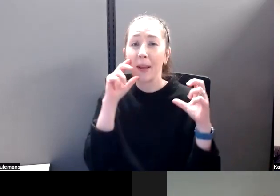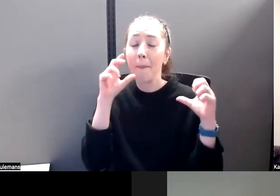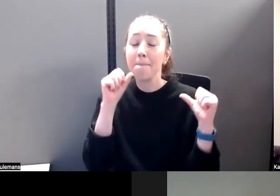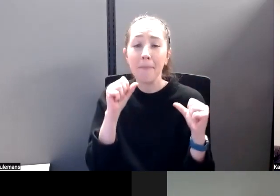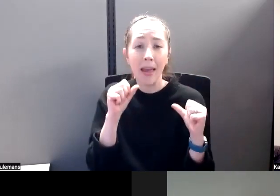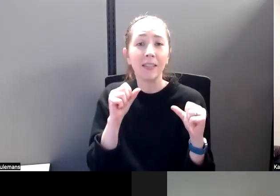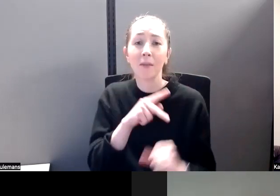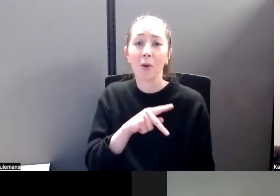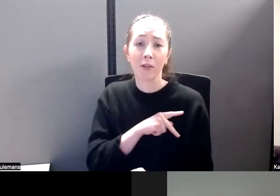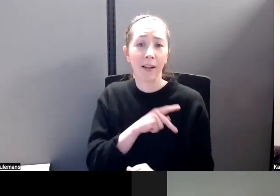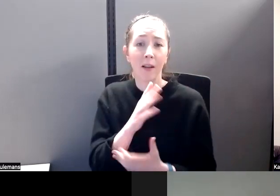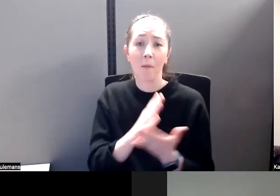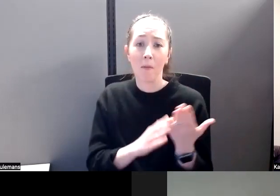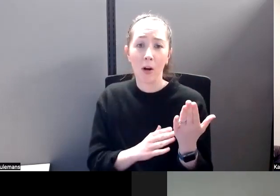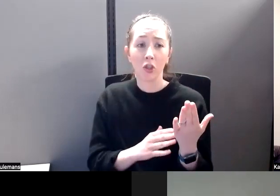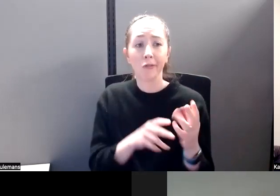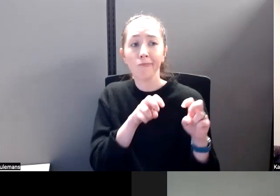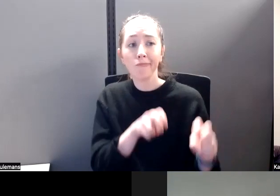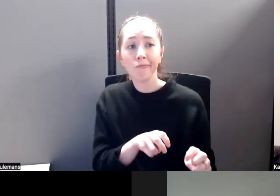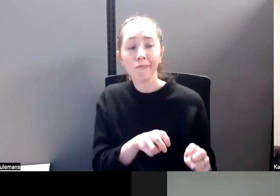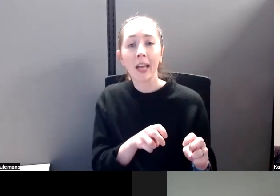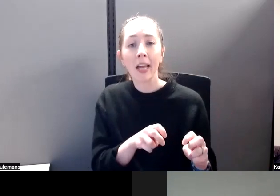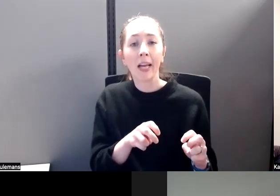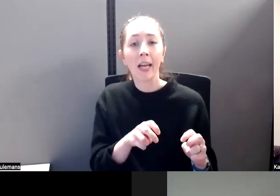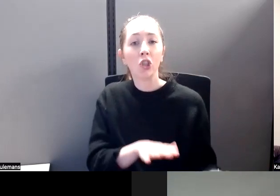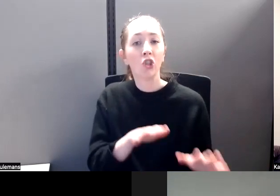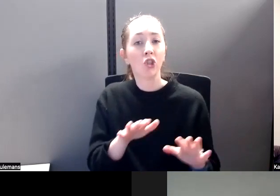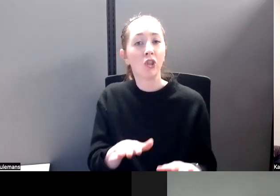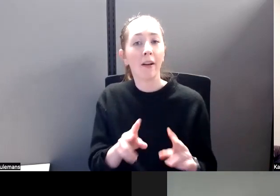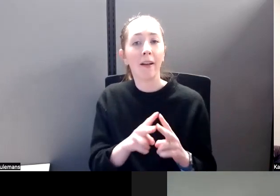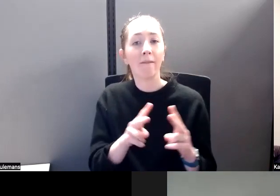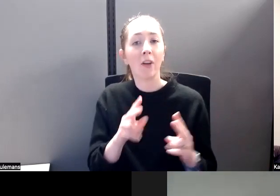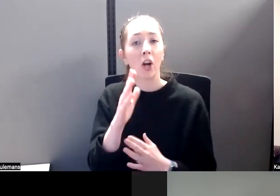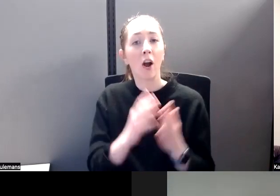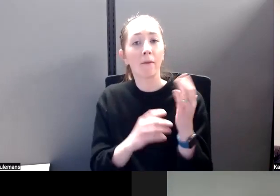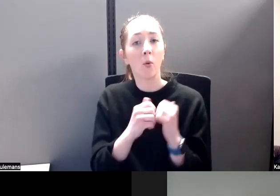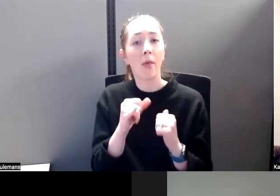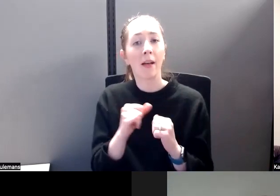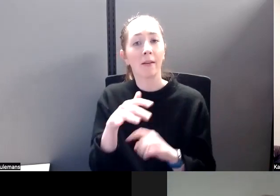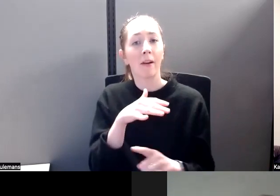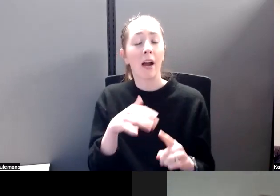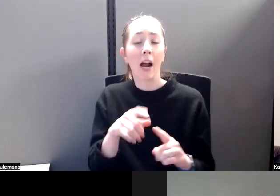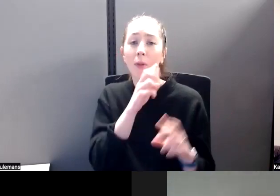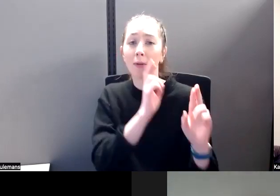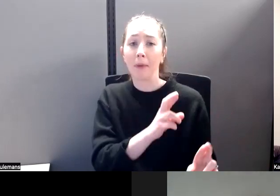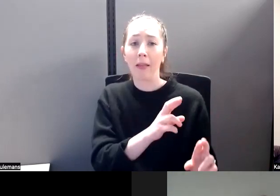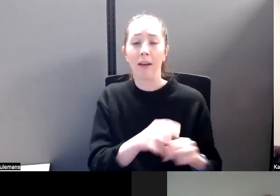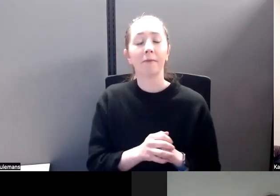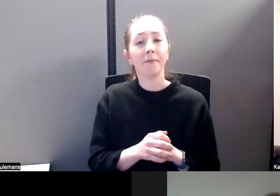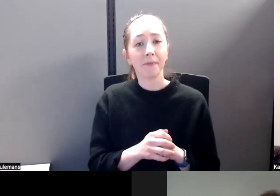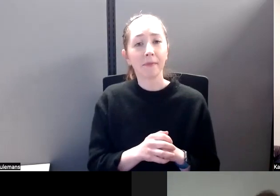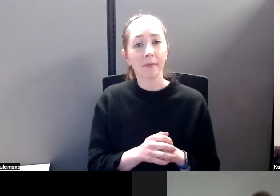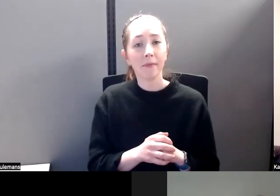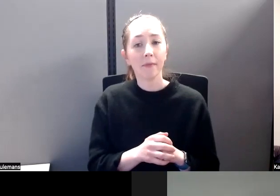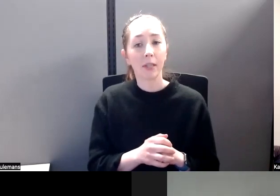Somebody that can just hang and chill and is comfortable to do that. I really respect that, because I'm